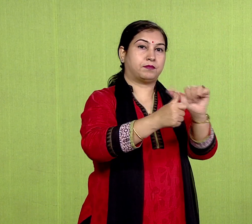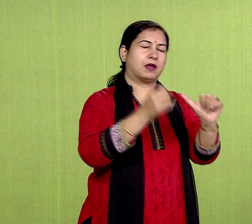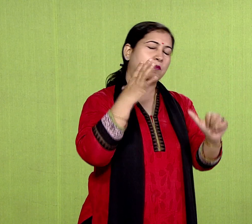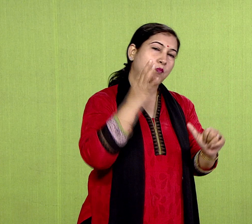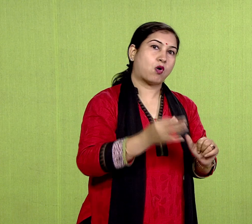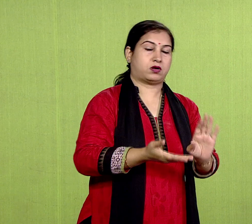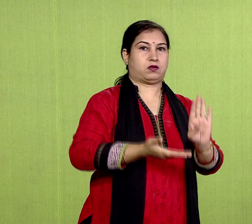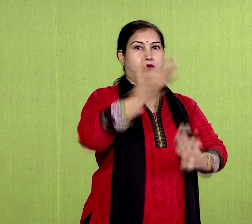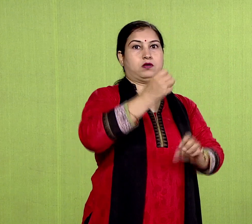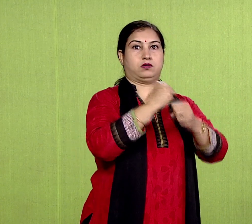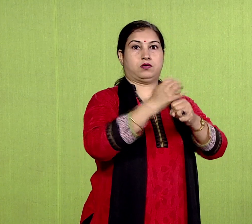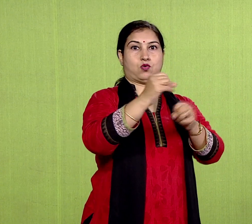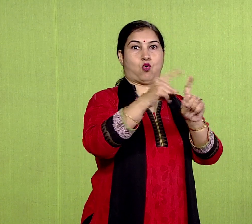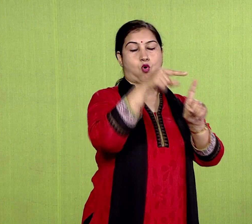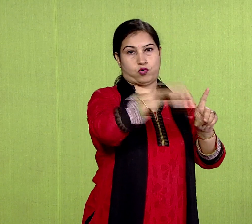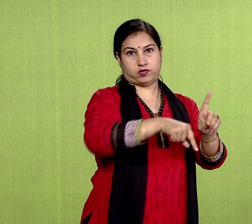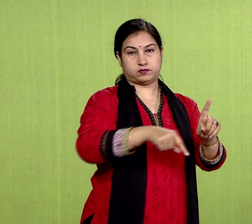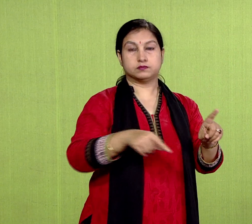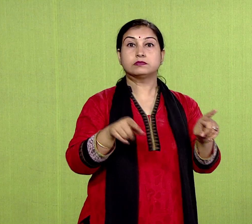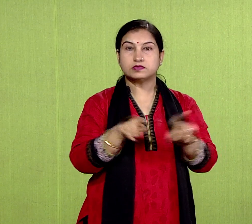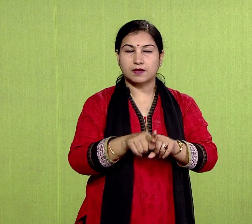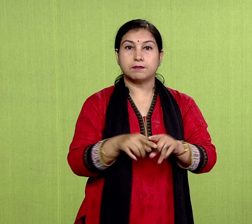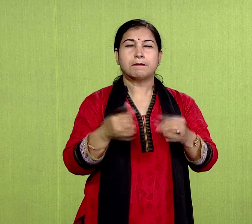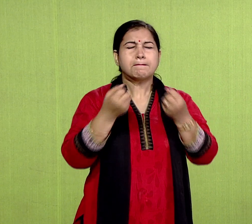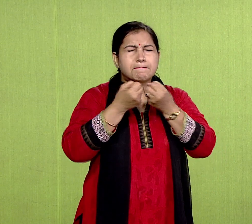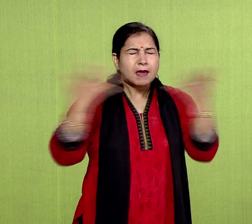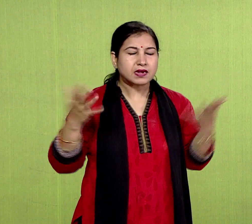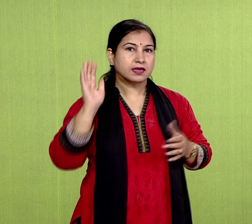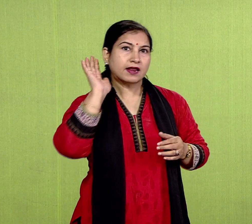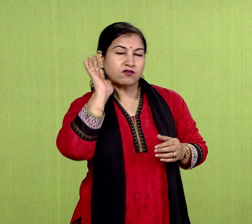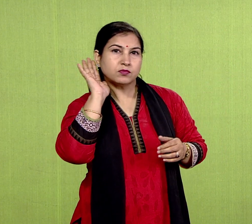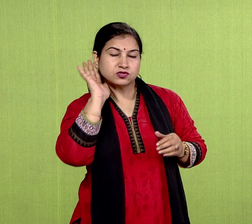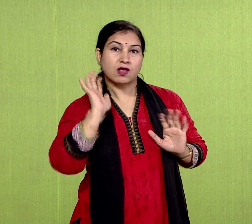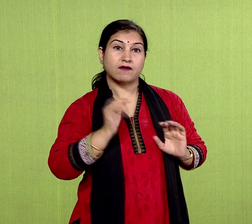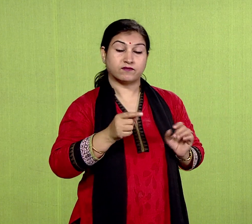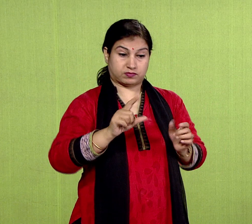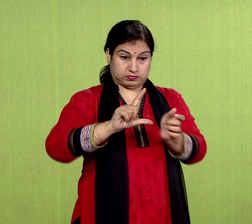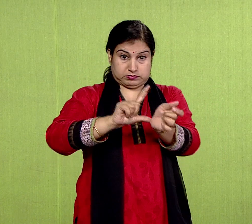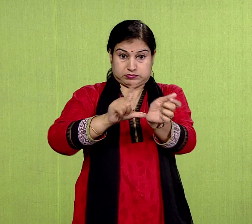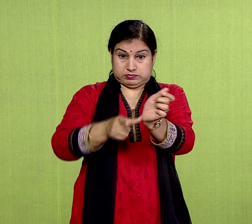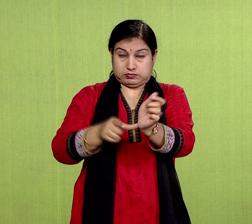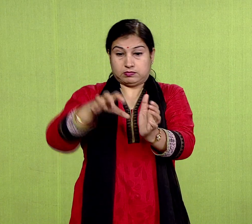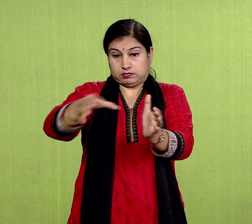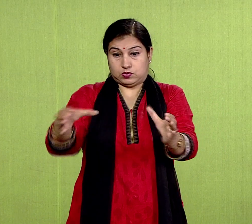Learners, we have many sources of information regarding the later Vedic period,